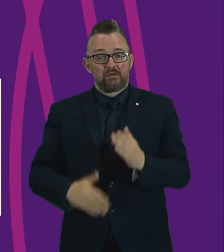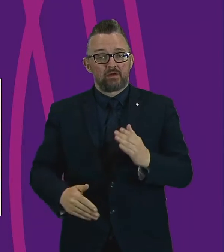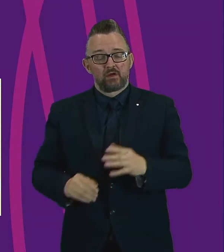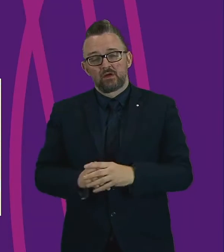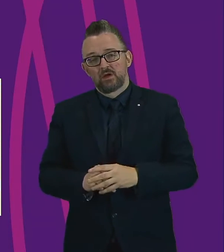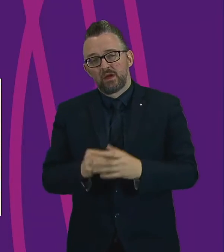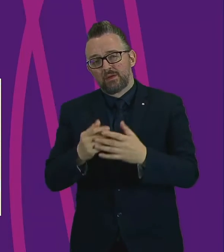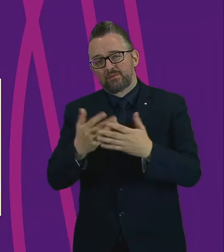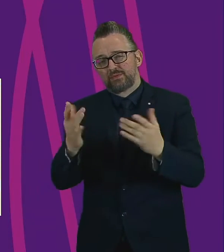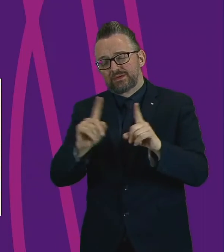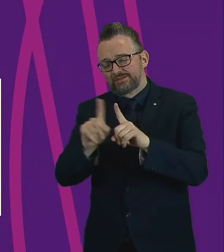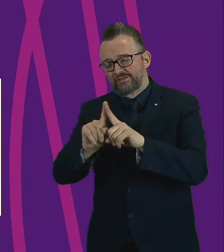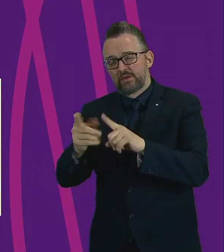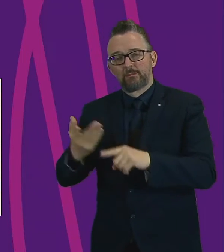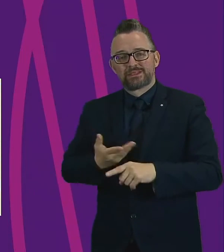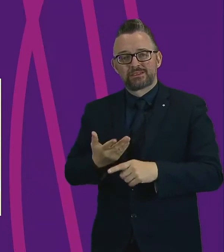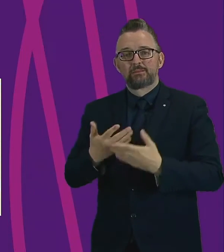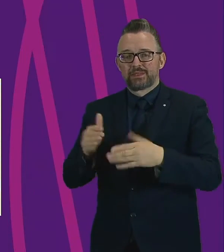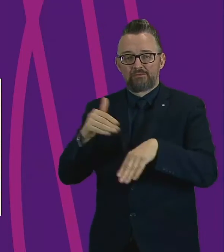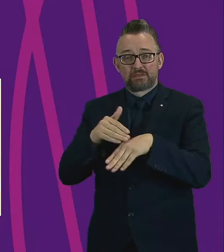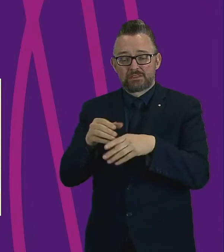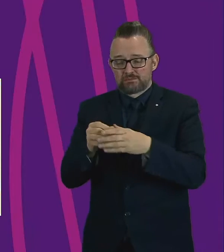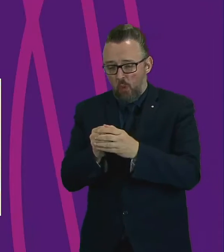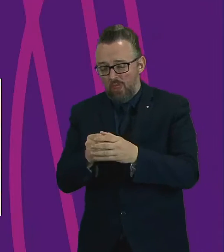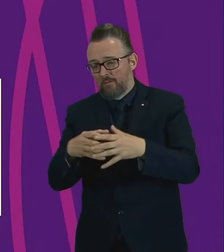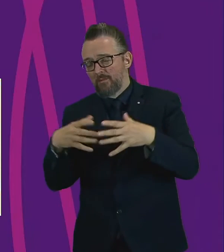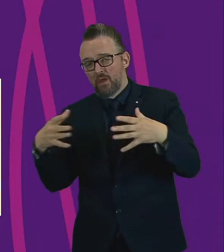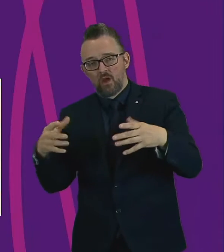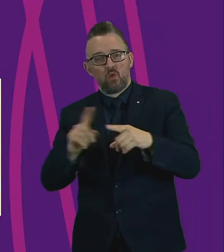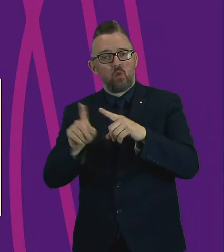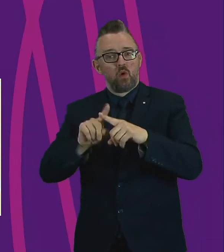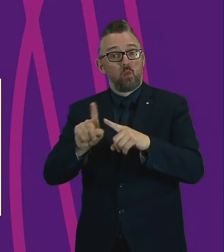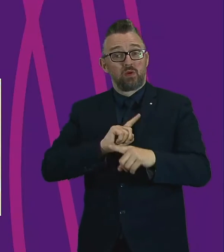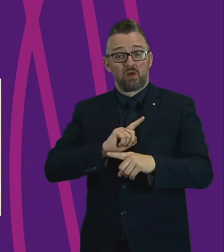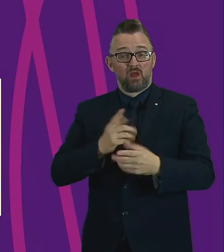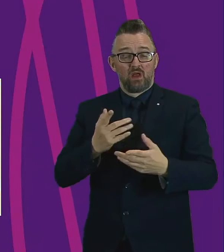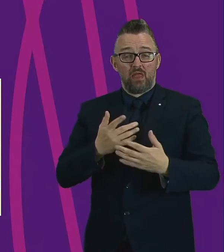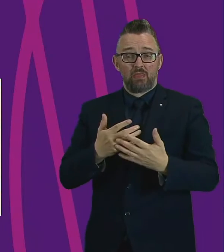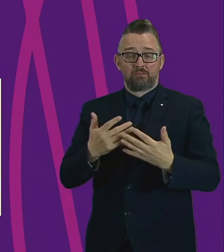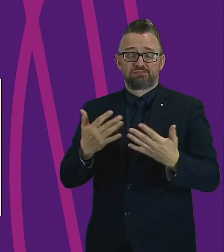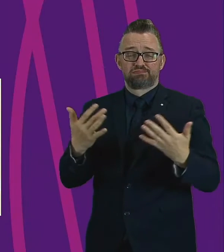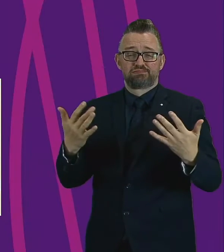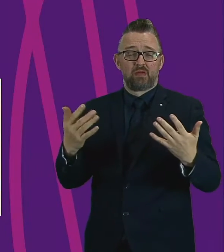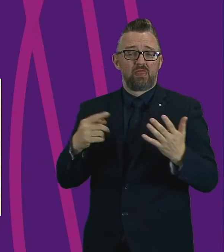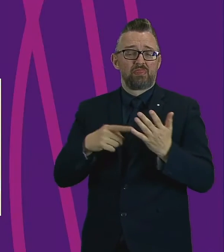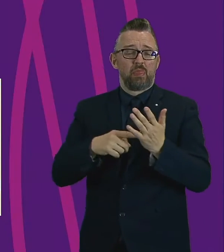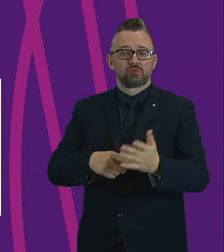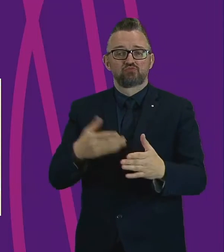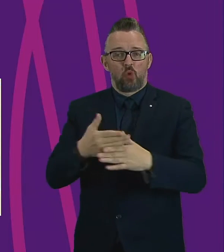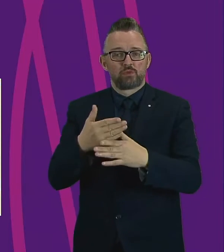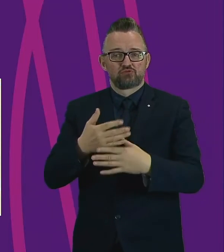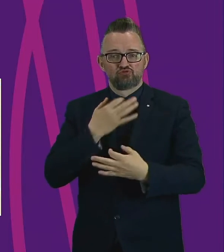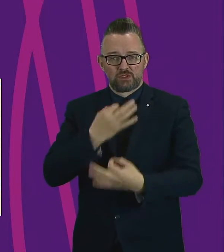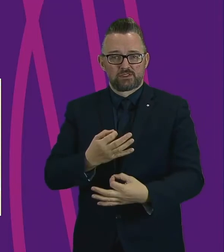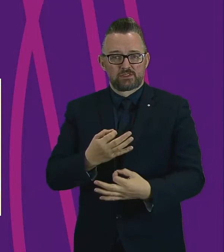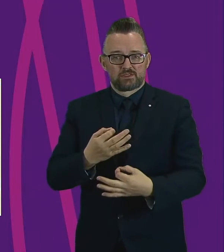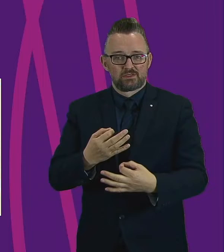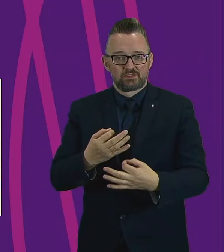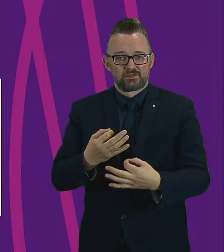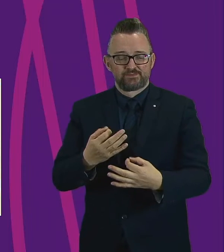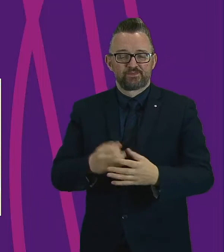all sectors have been affected, with thousands of jobs at risk. The UK Government quickly launched a massive